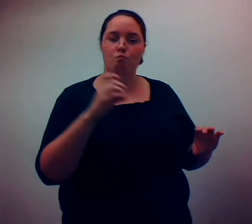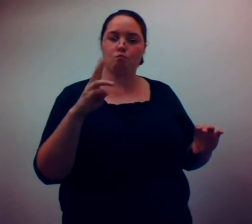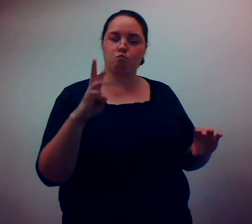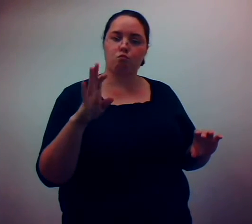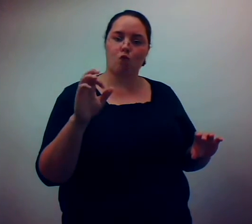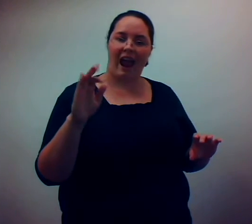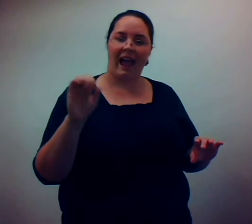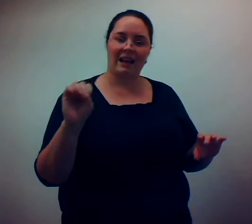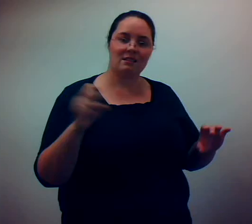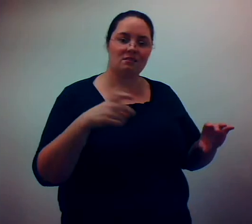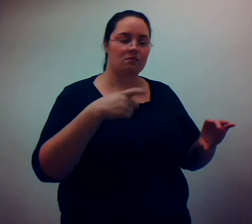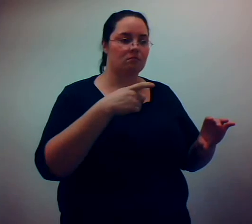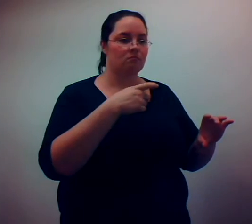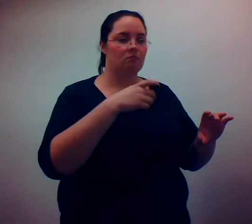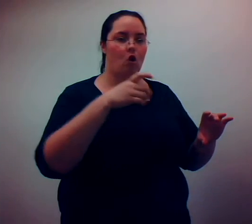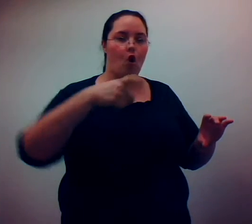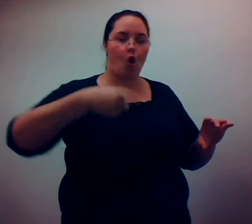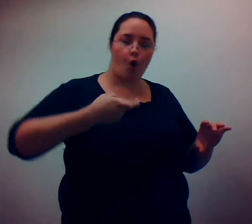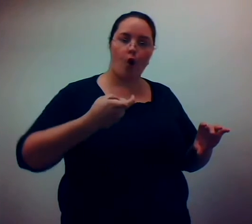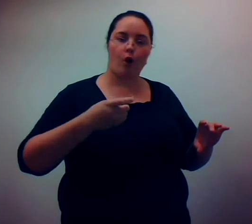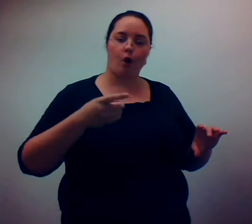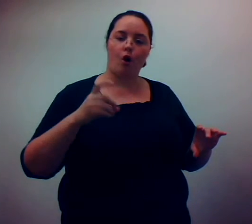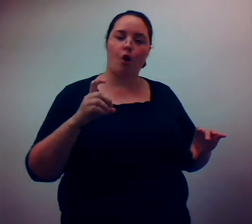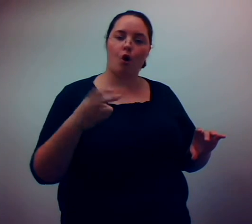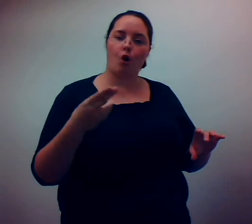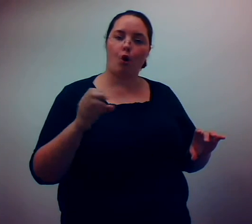charms used on the old farm horses years and years ago.